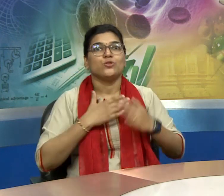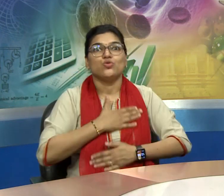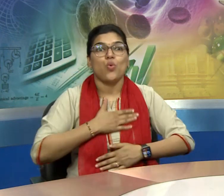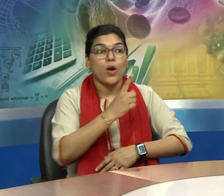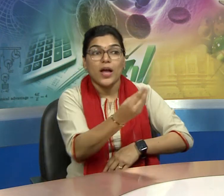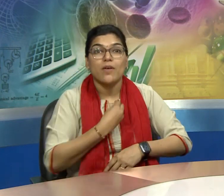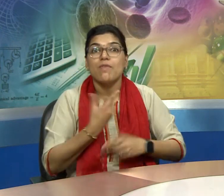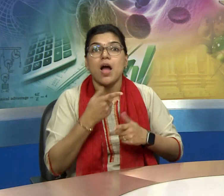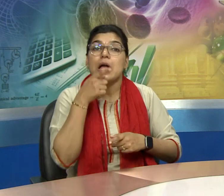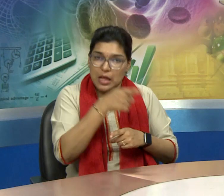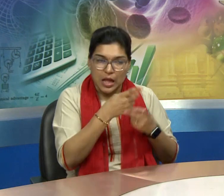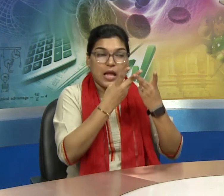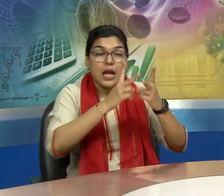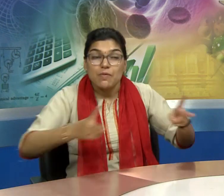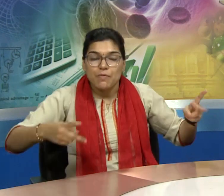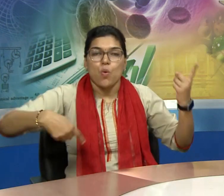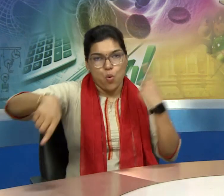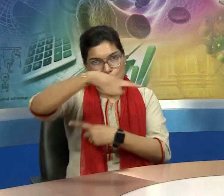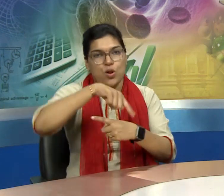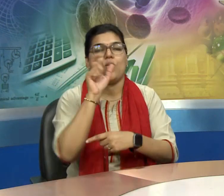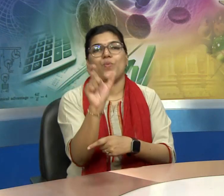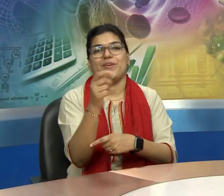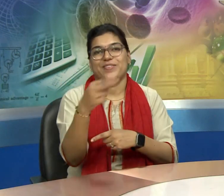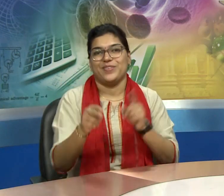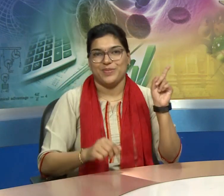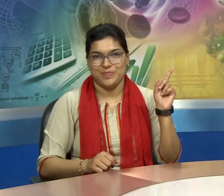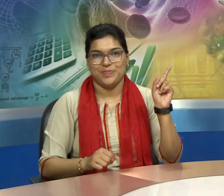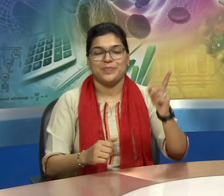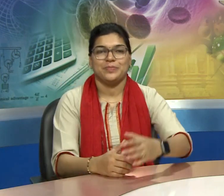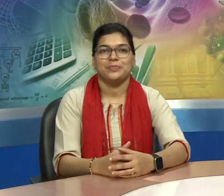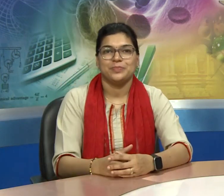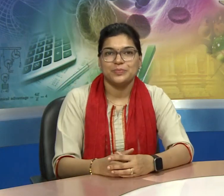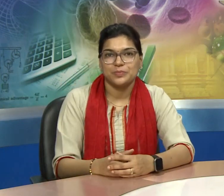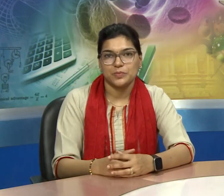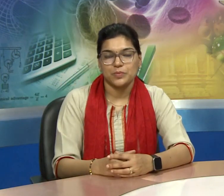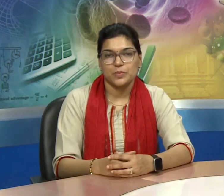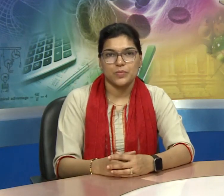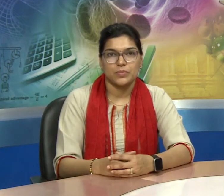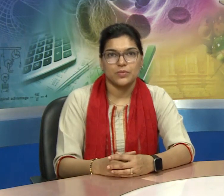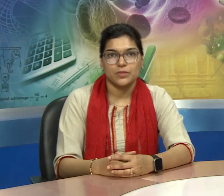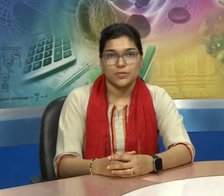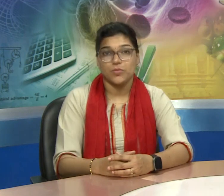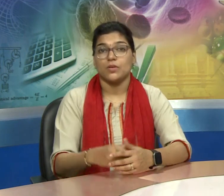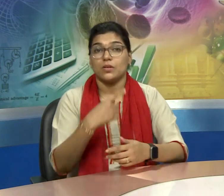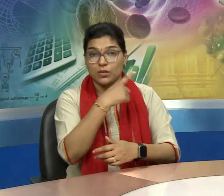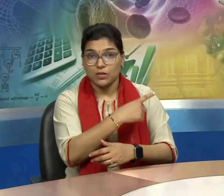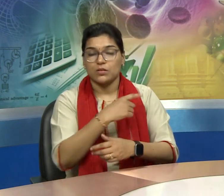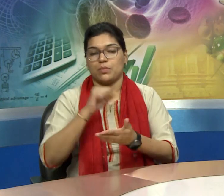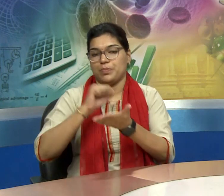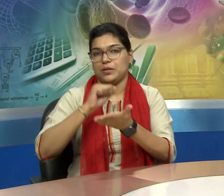for enjoyment purpose, we do something. So that is known as recreation. This word is